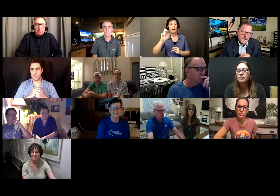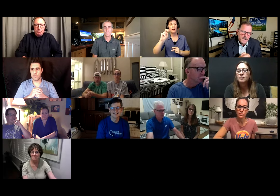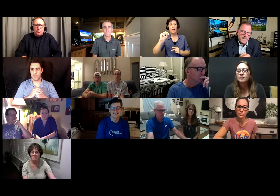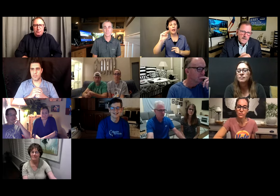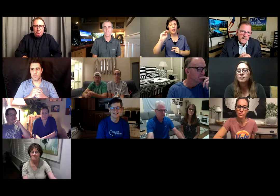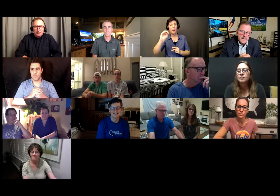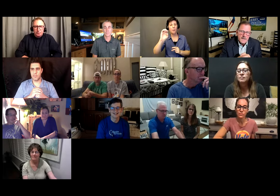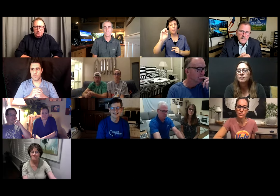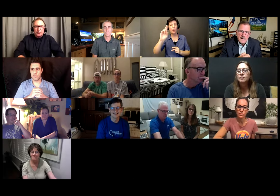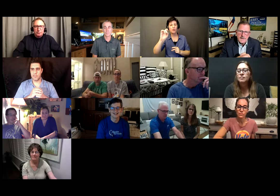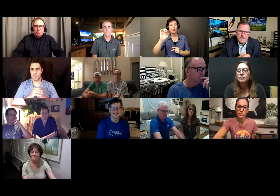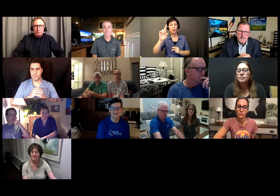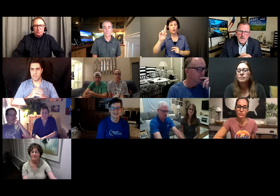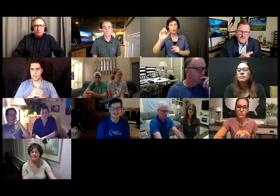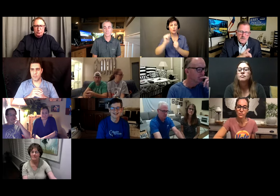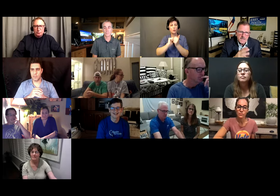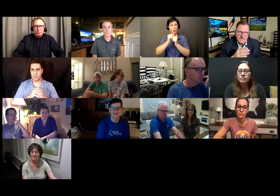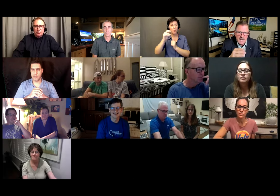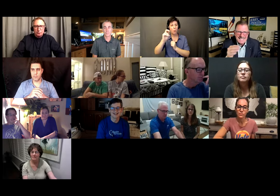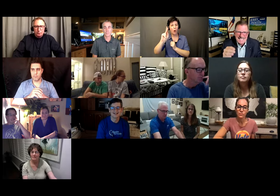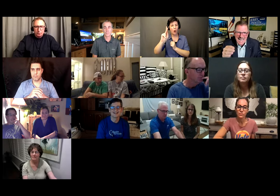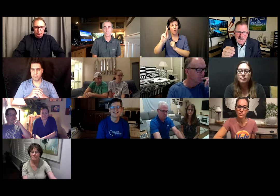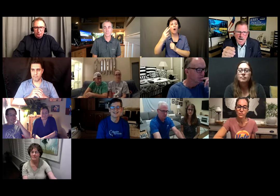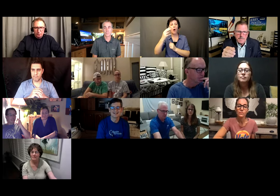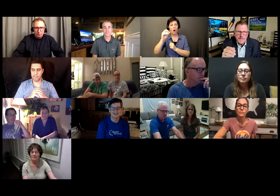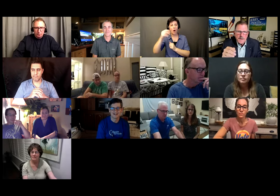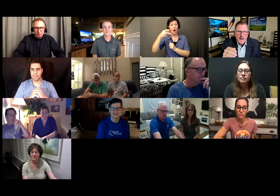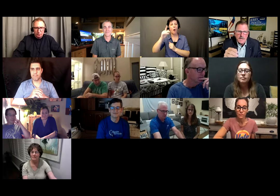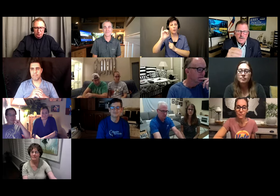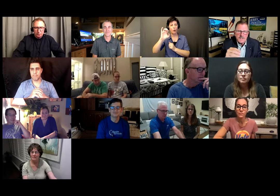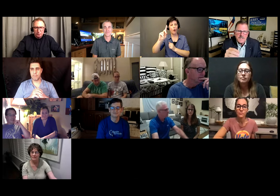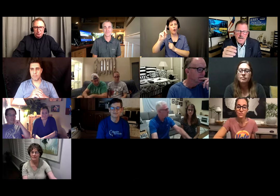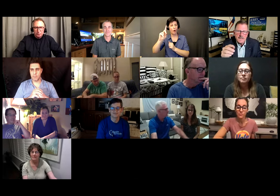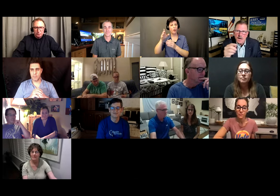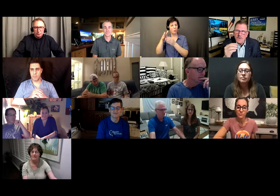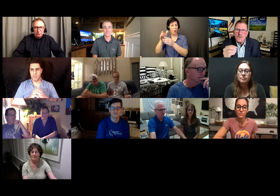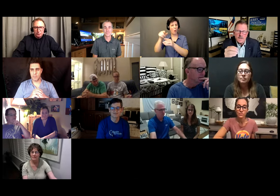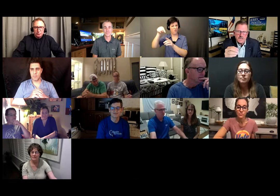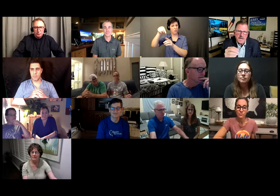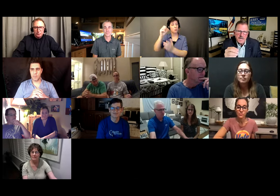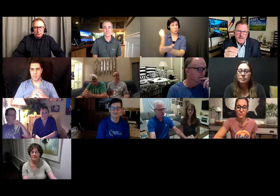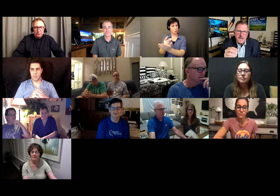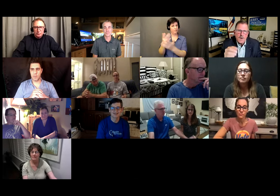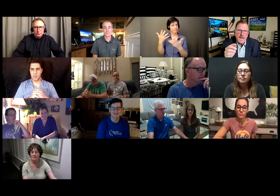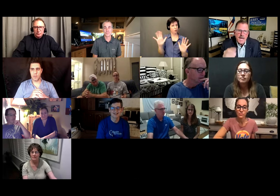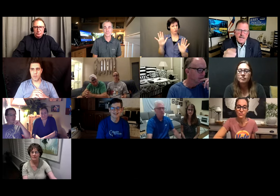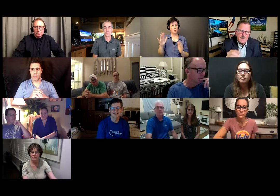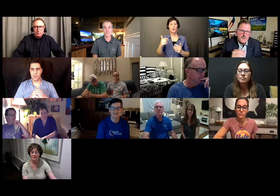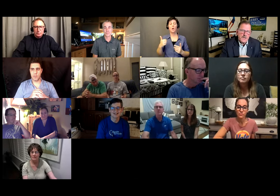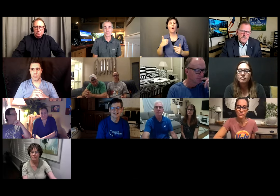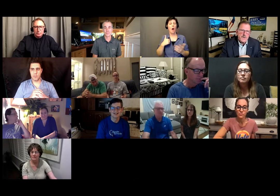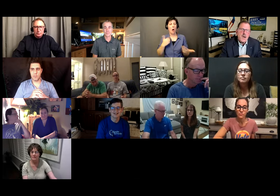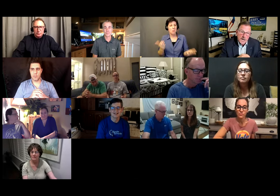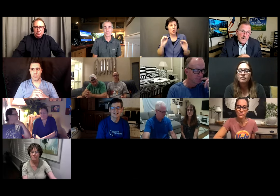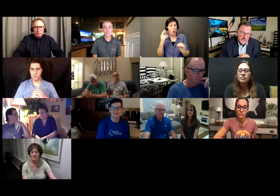over on Hop Yard. Sometimes things take time. I won't understand how we can't include